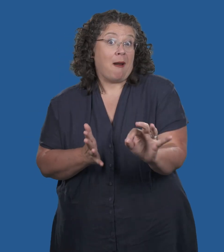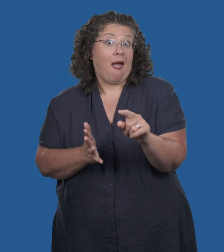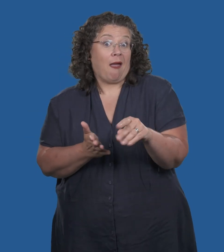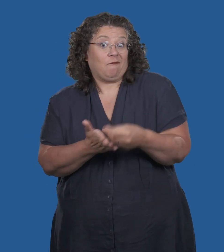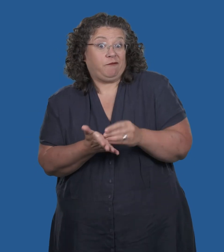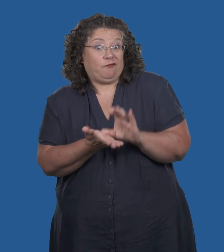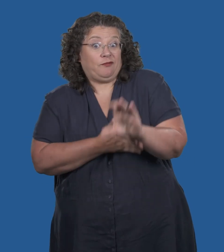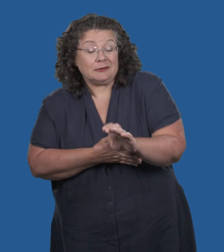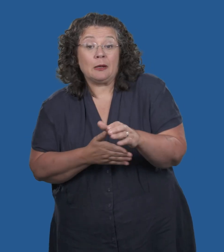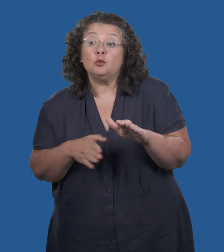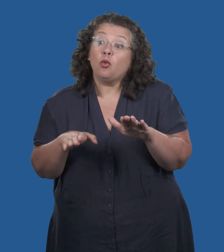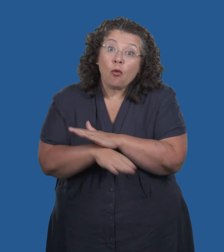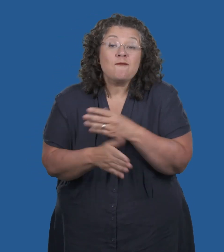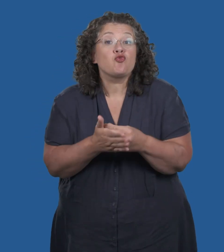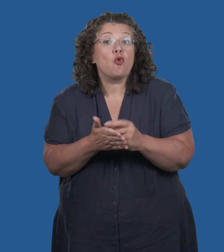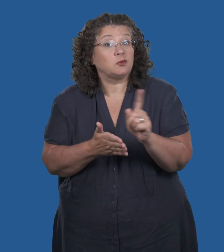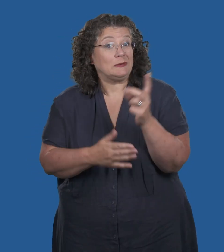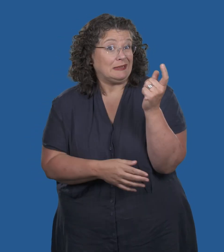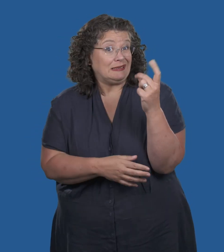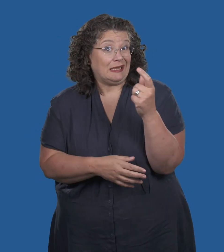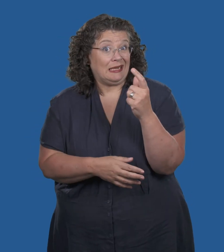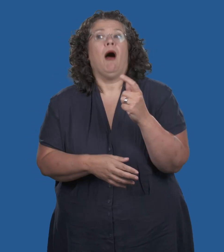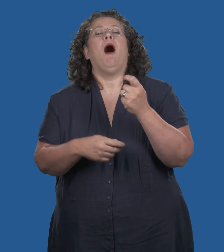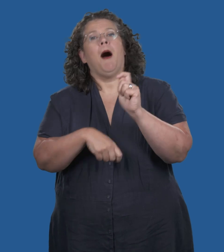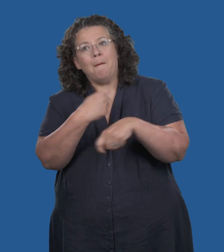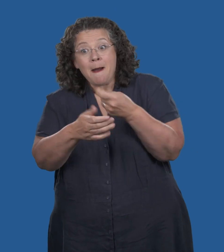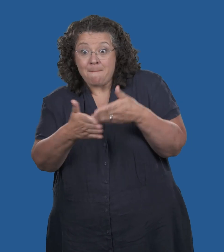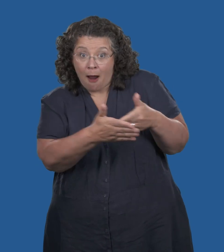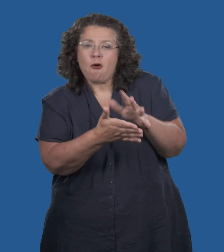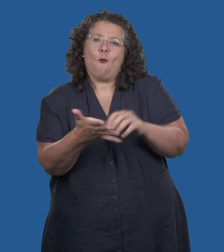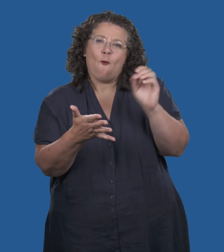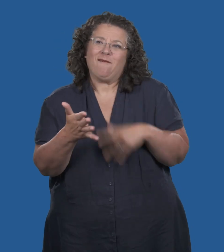She can apply to the fund to cover the additional costs of taxis.